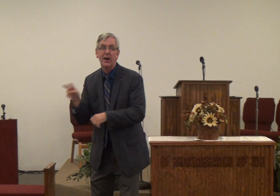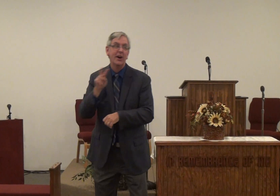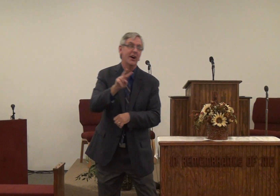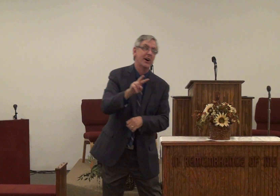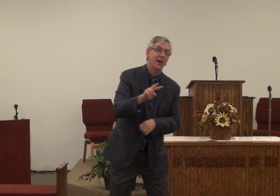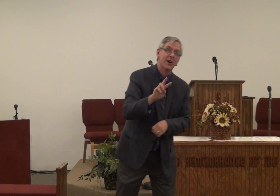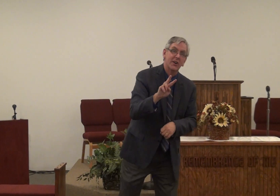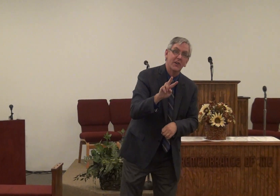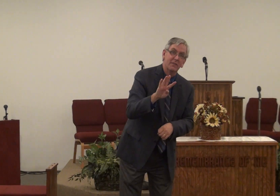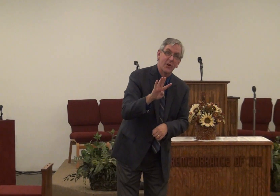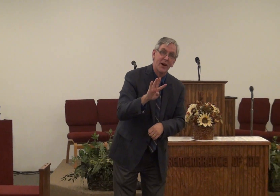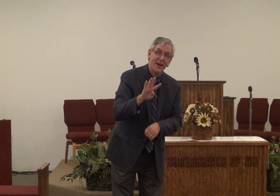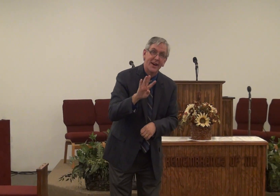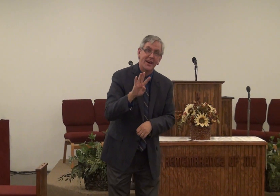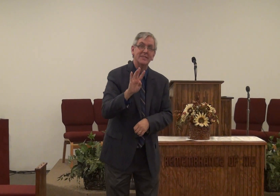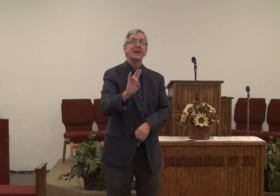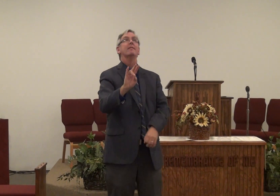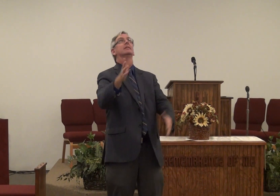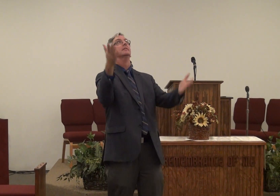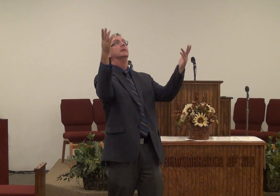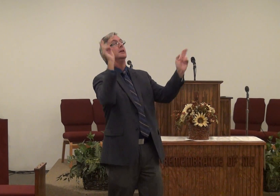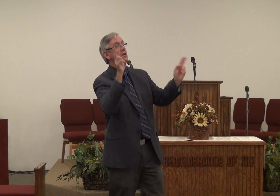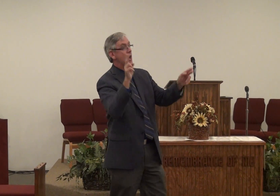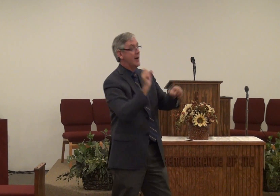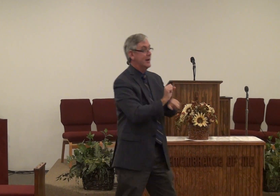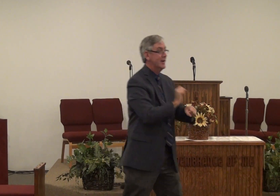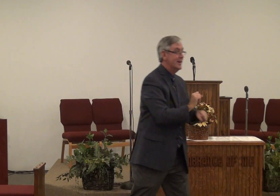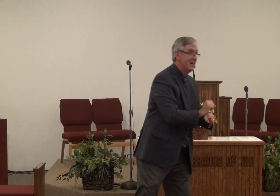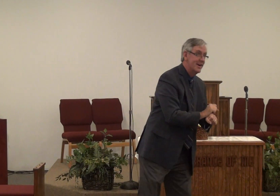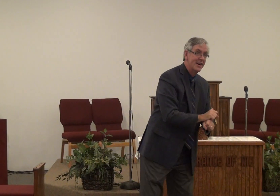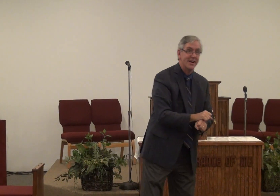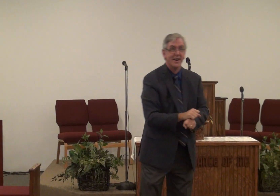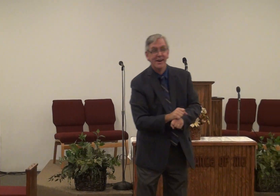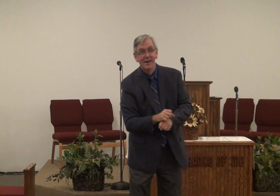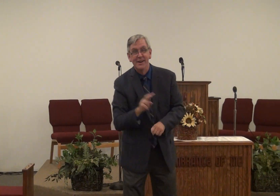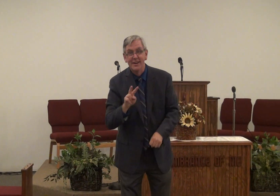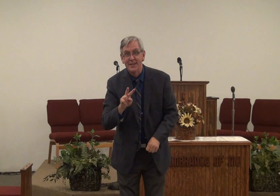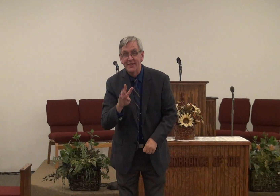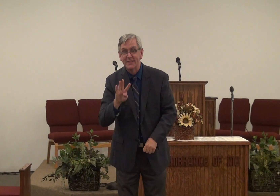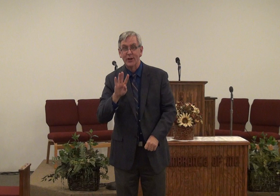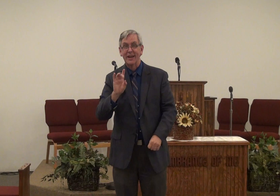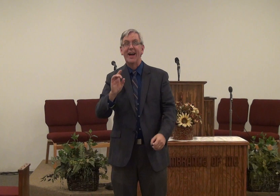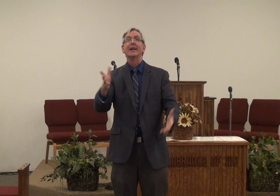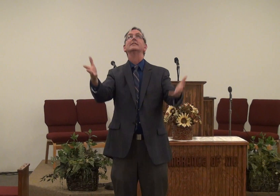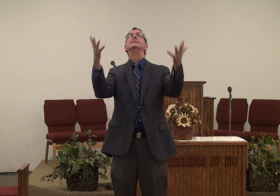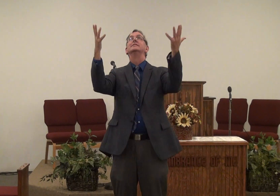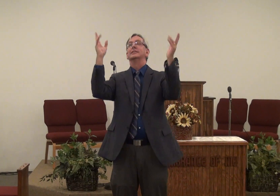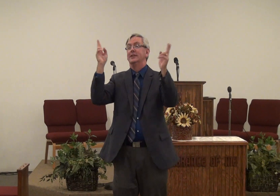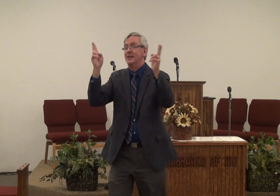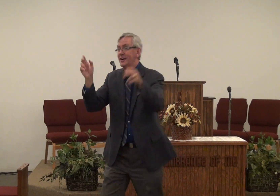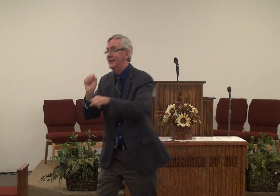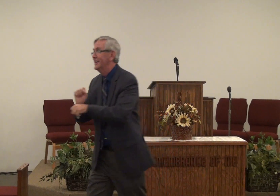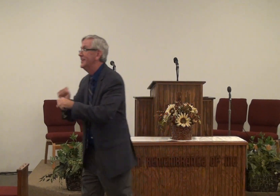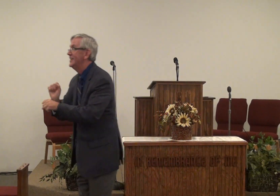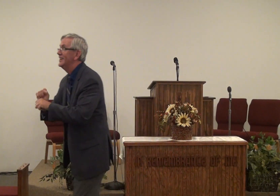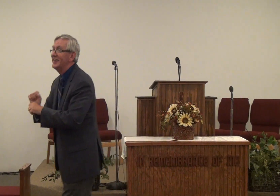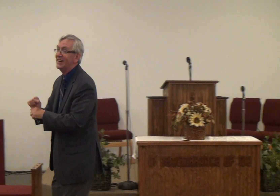and then you go work, and then it's 2:47, and then you work, and it's 2:48, and this day will not